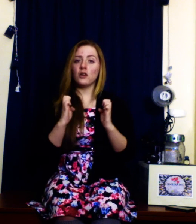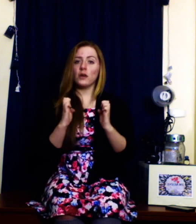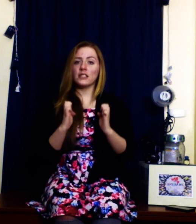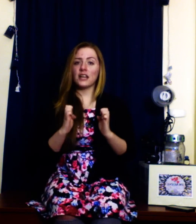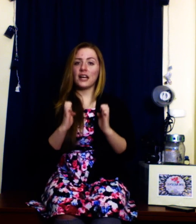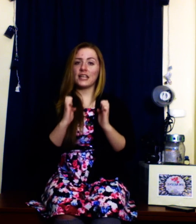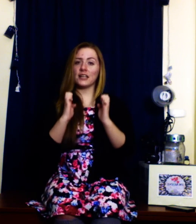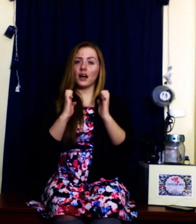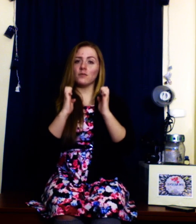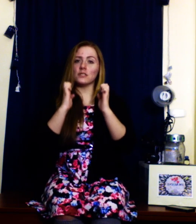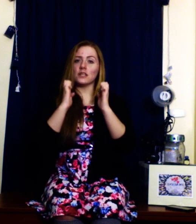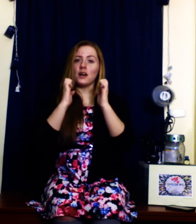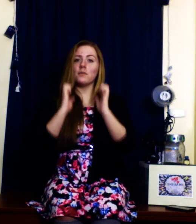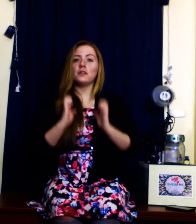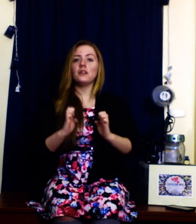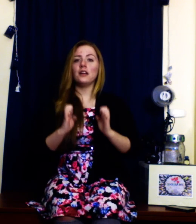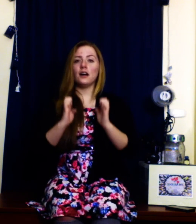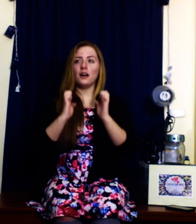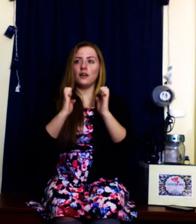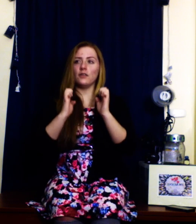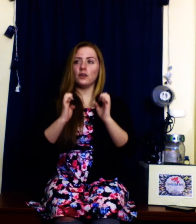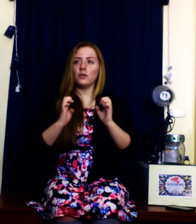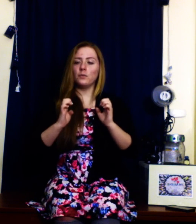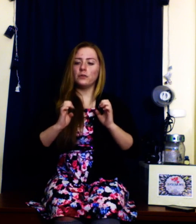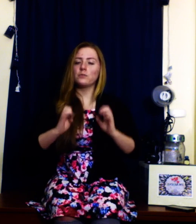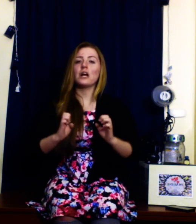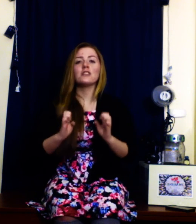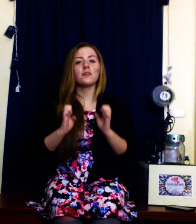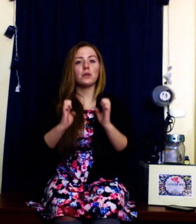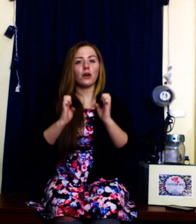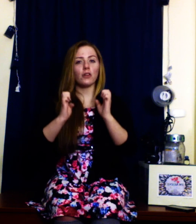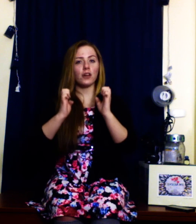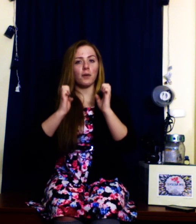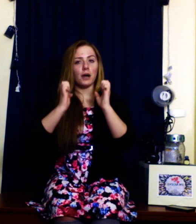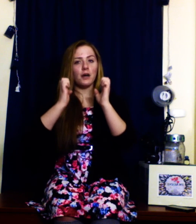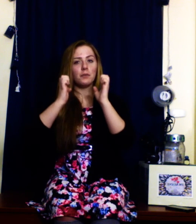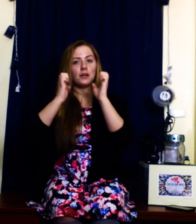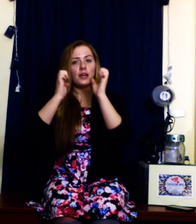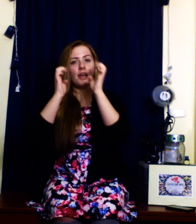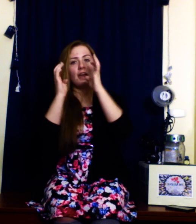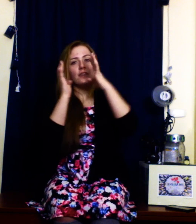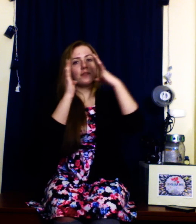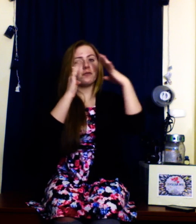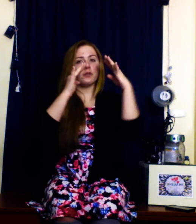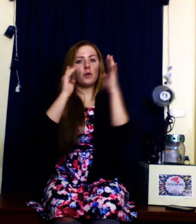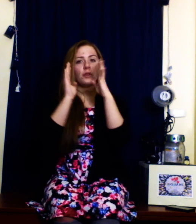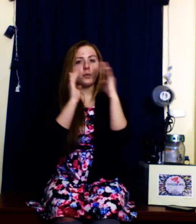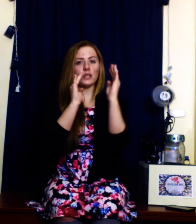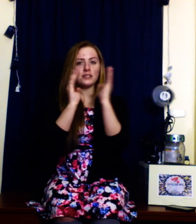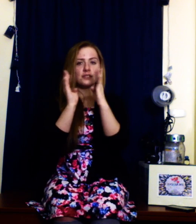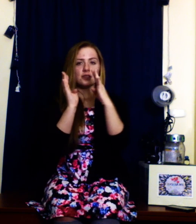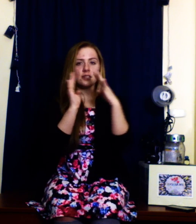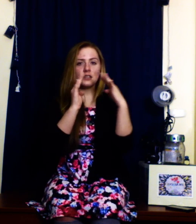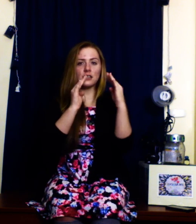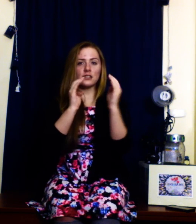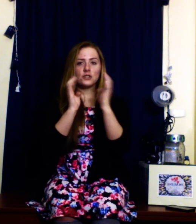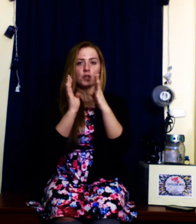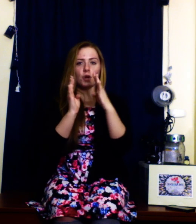it's kind of like it comes up, the sprouts from the earth come up, and they flow in the wind. So